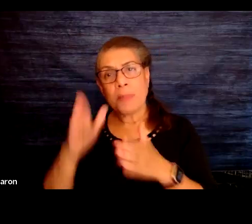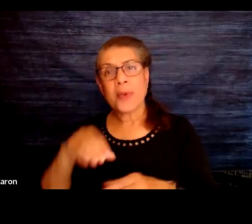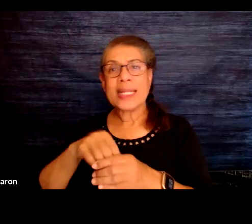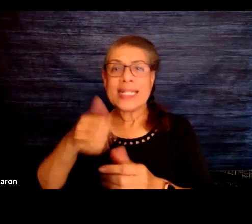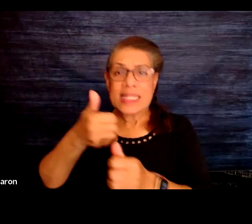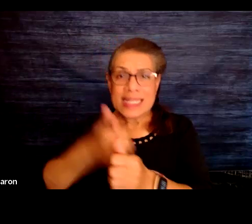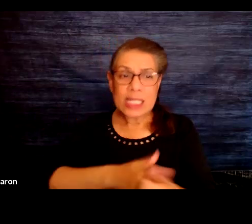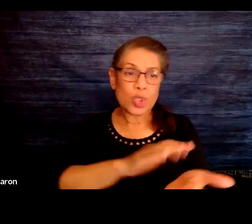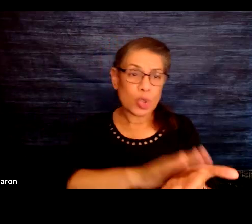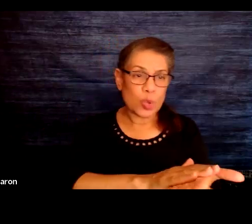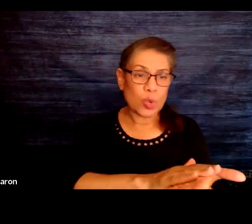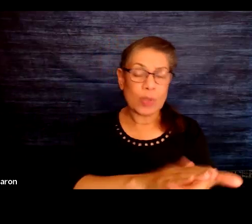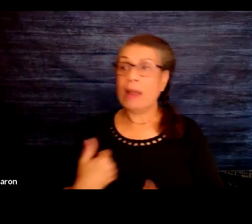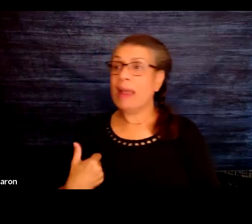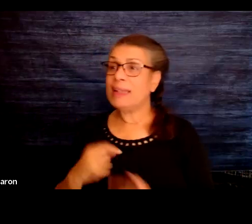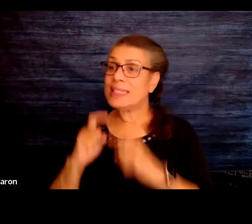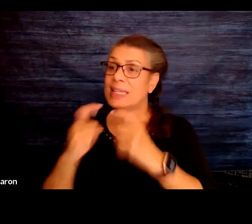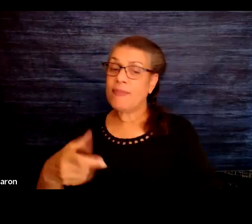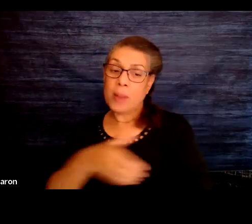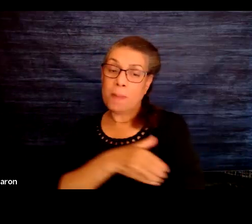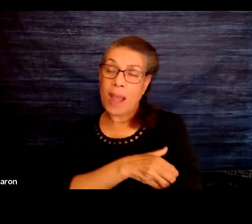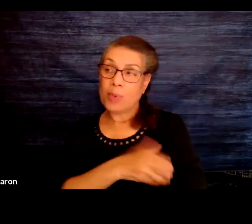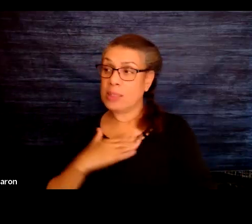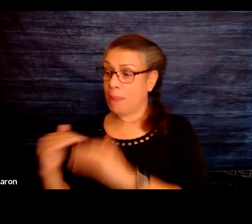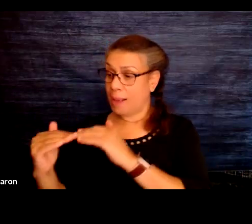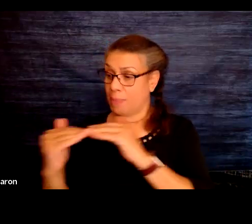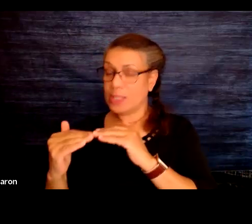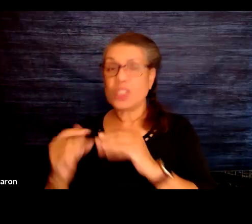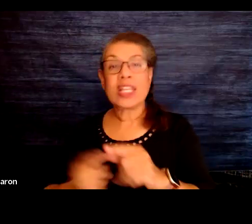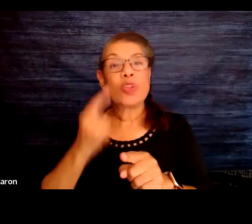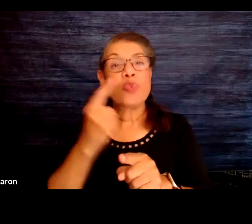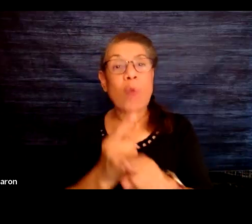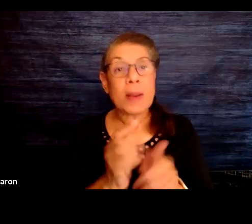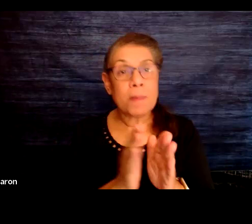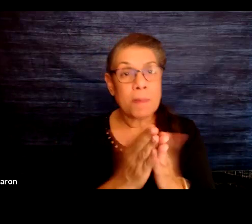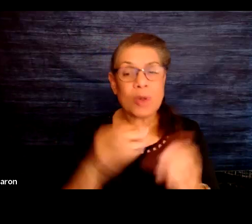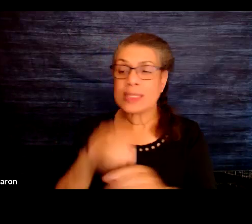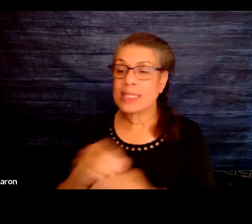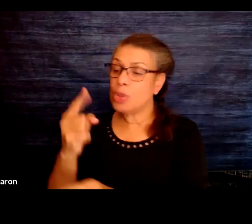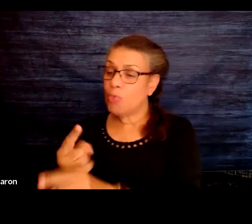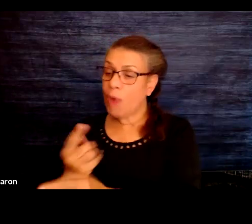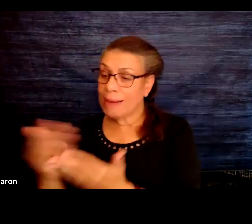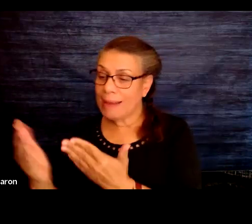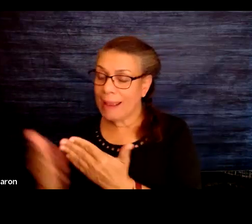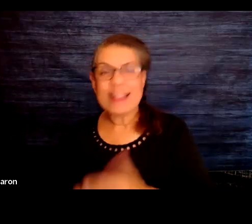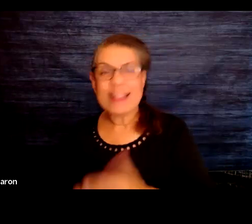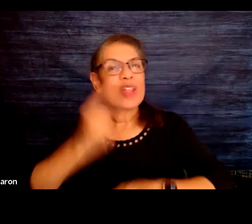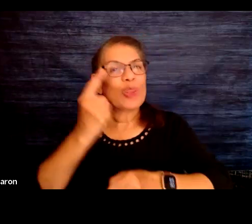to empower my colleagues and I to meet the challenge of getting the right books into the right hands at the right